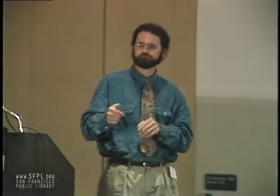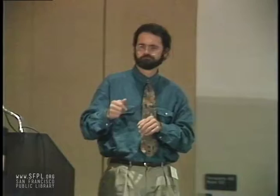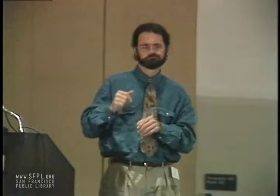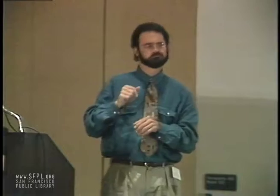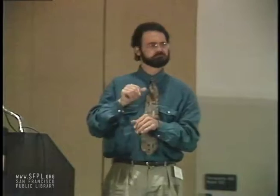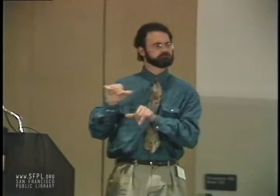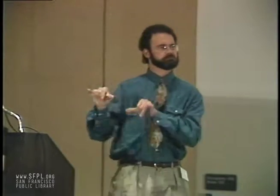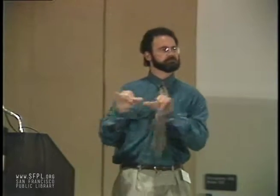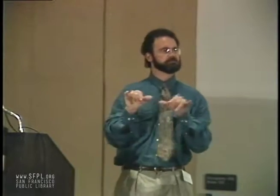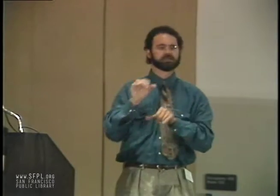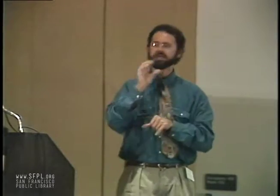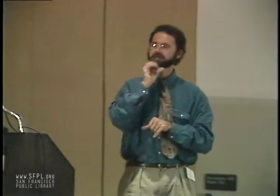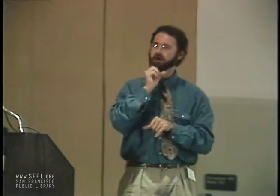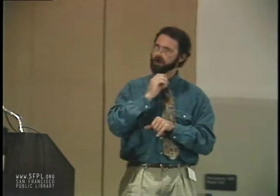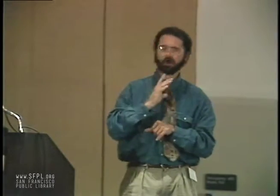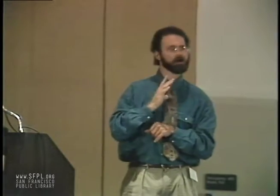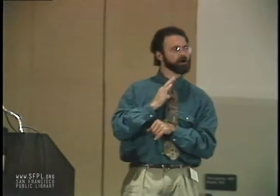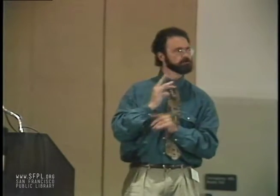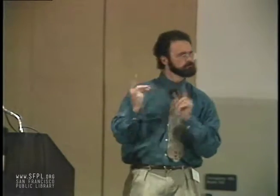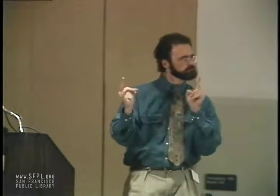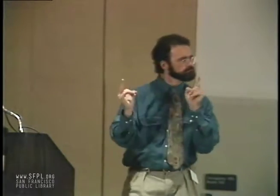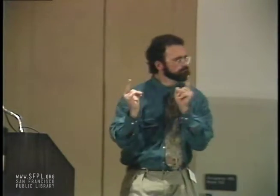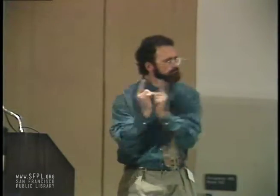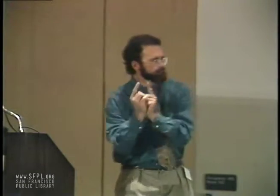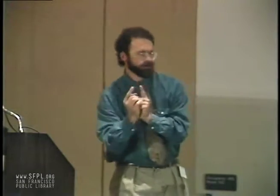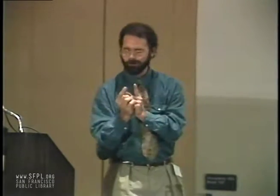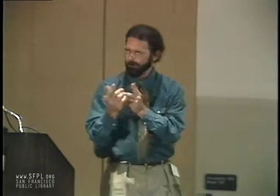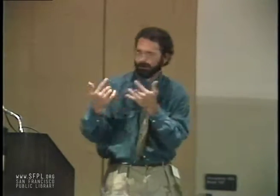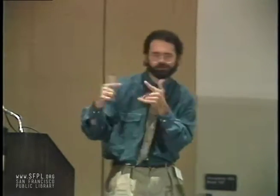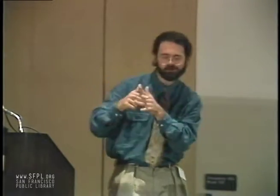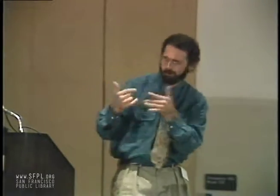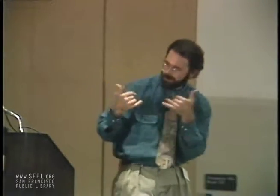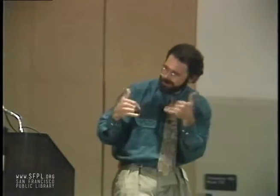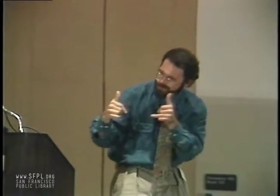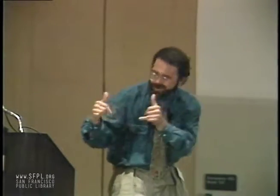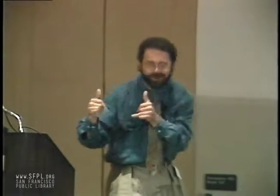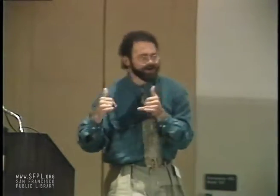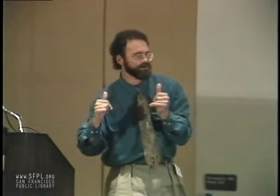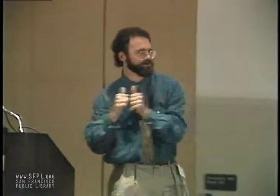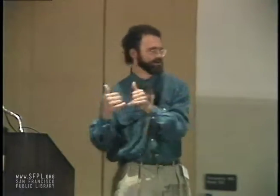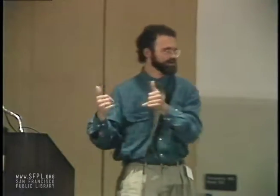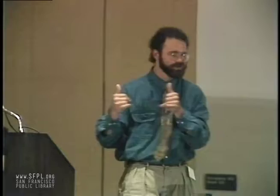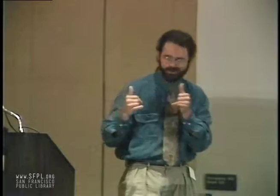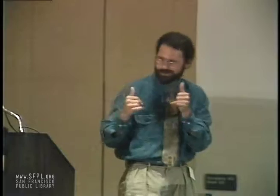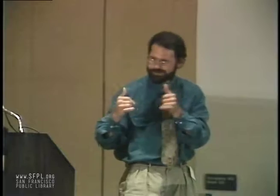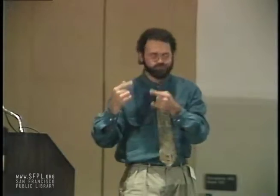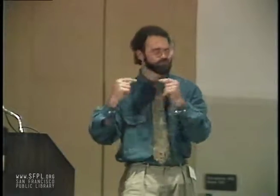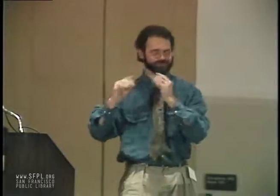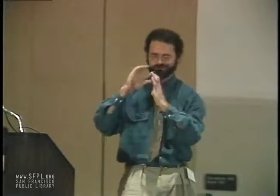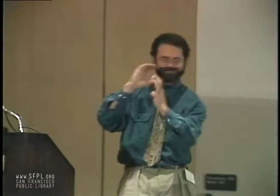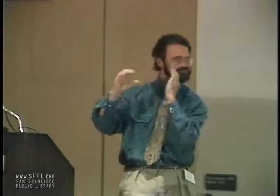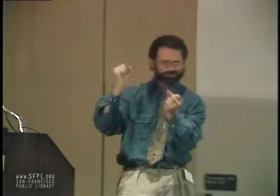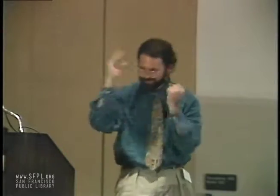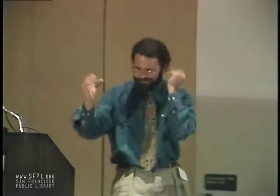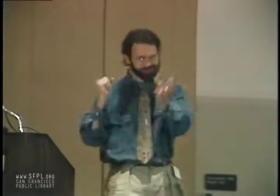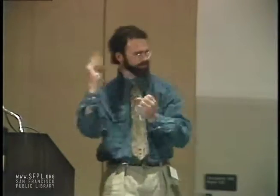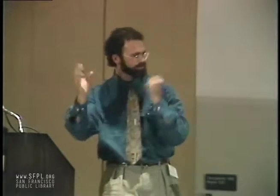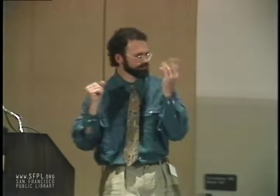home environment? So there was a family next door. And there was a girl about the same age, and they started